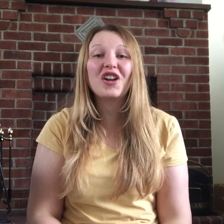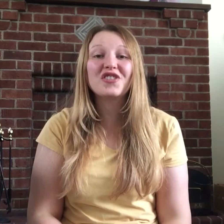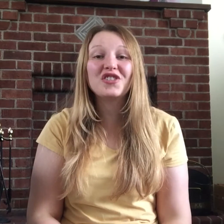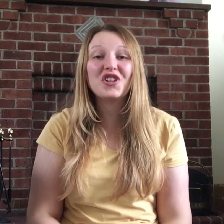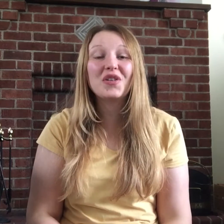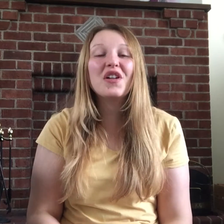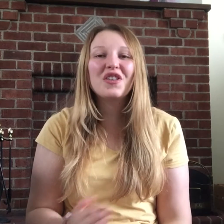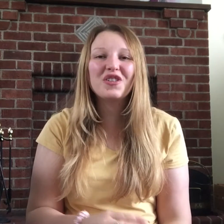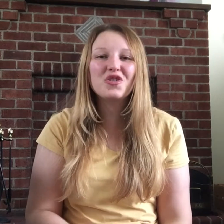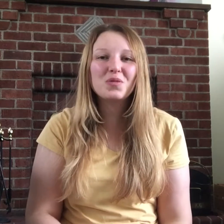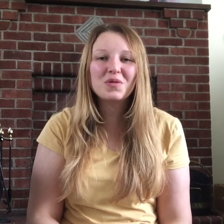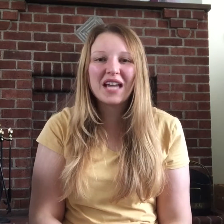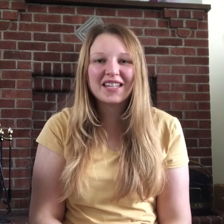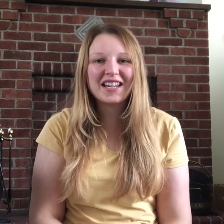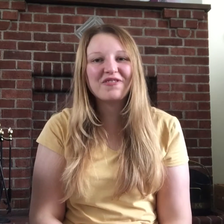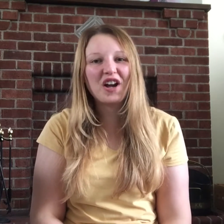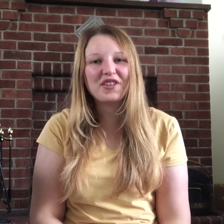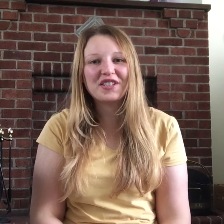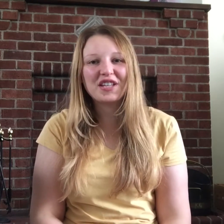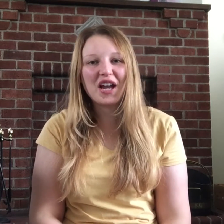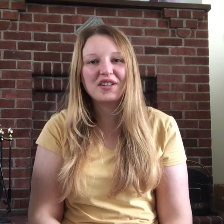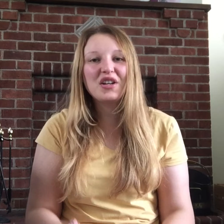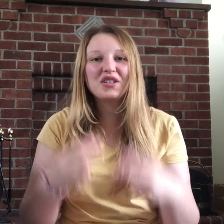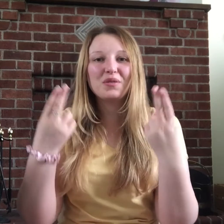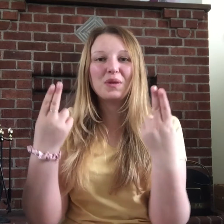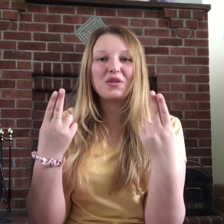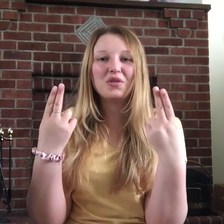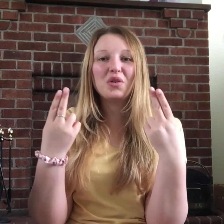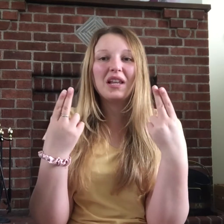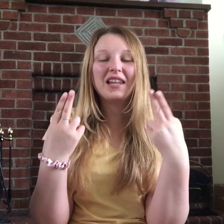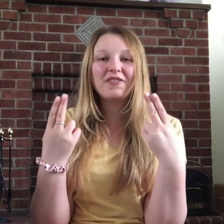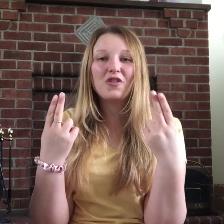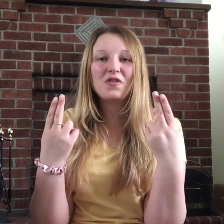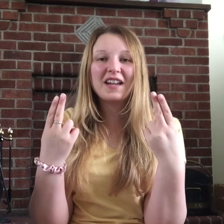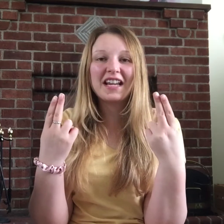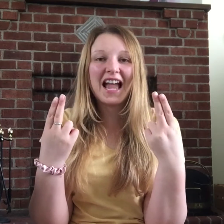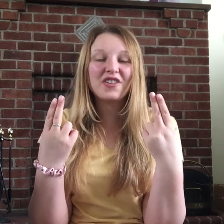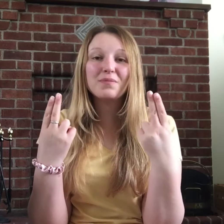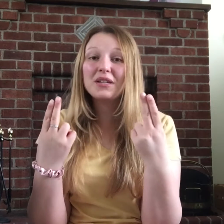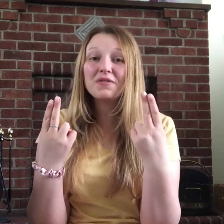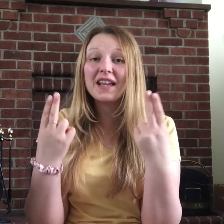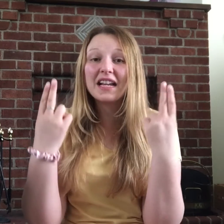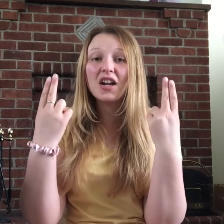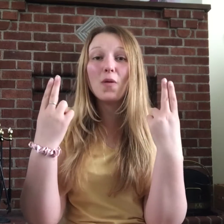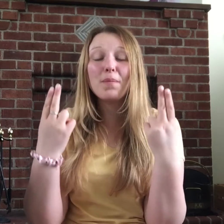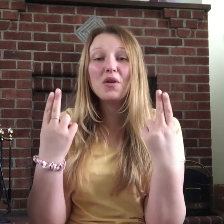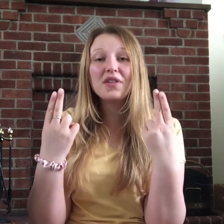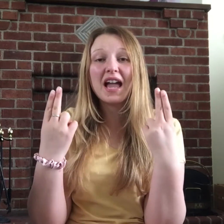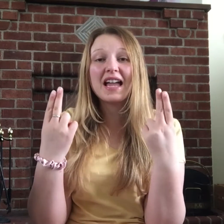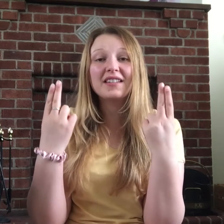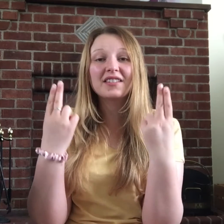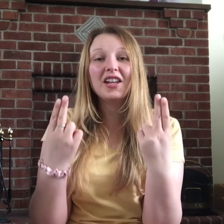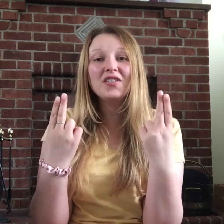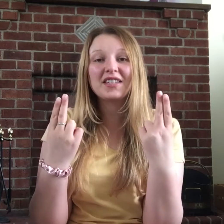to do the normal daddy and father sign. So with your forefinger and your middle finger on both hands close